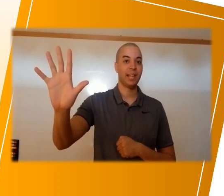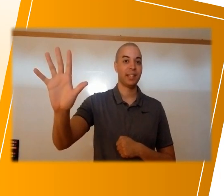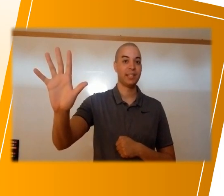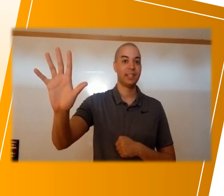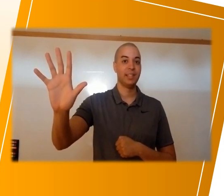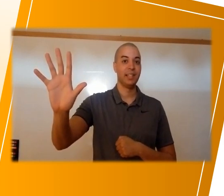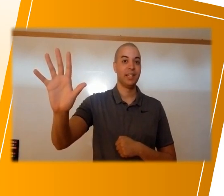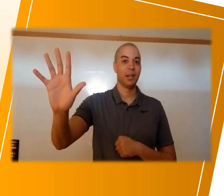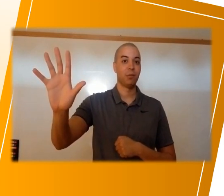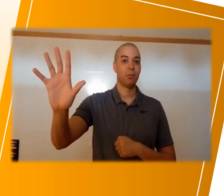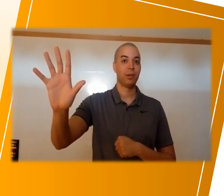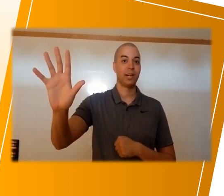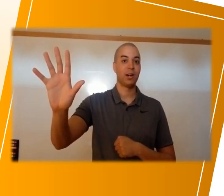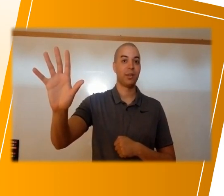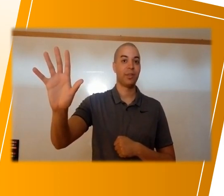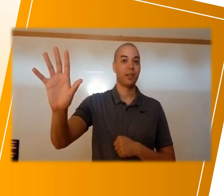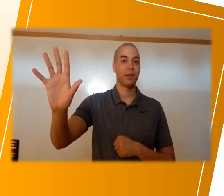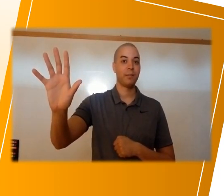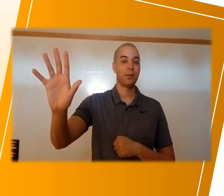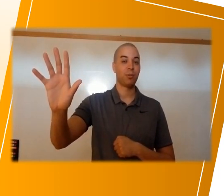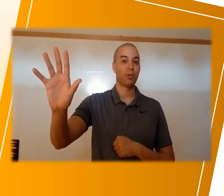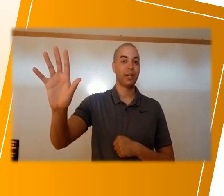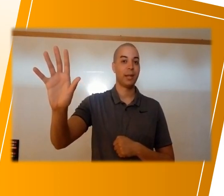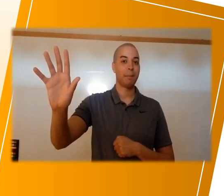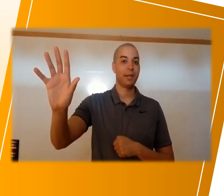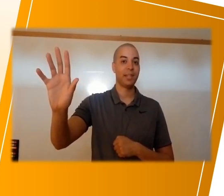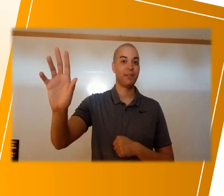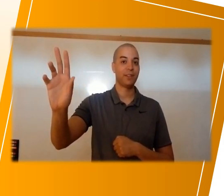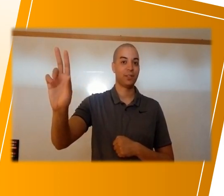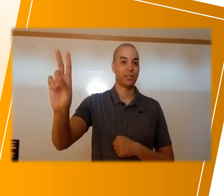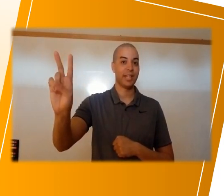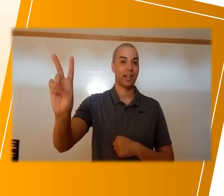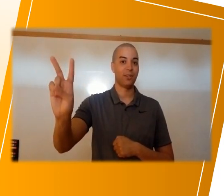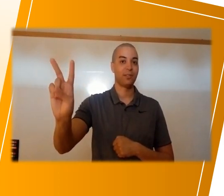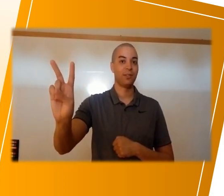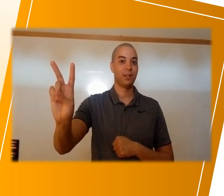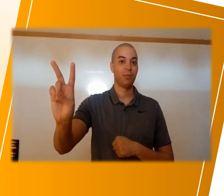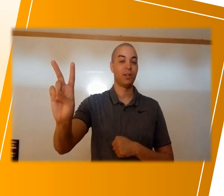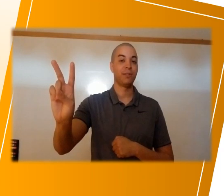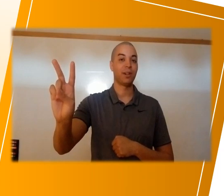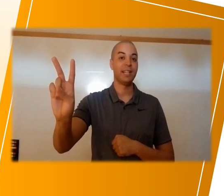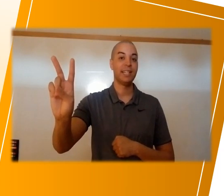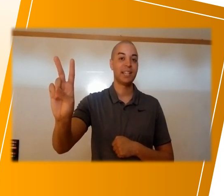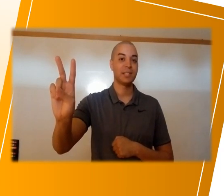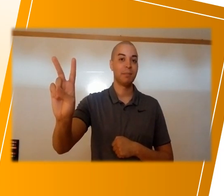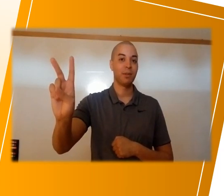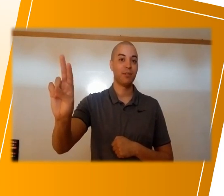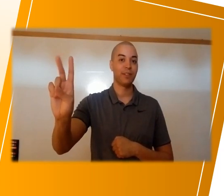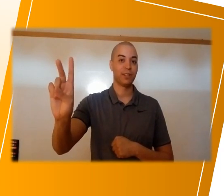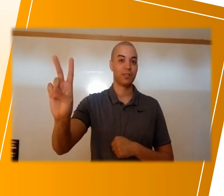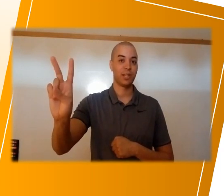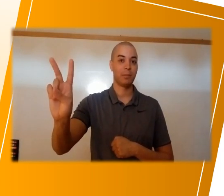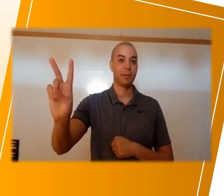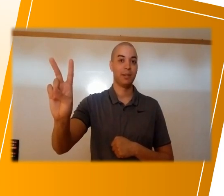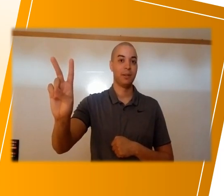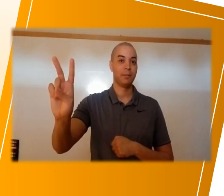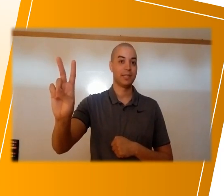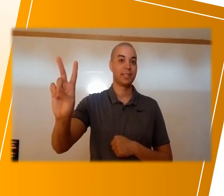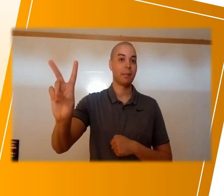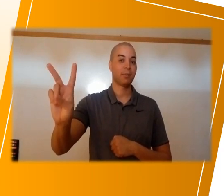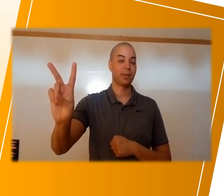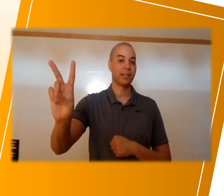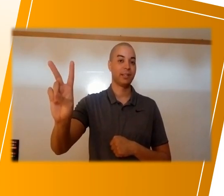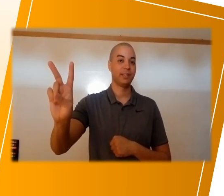open hand and we'll bring our thumb, ring, and pinky fingers down while leaving our index and middle fingers up,